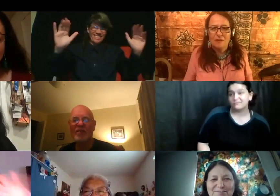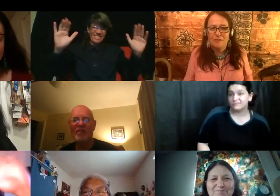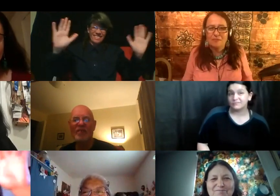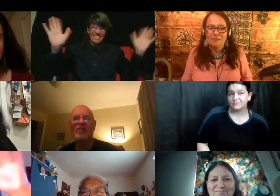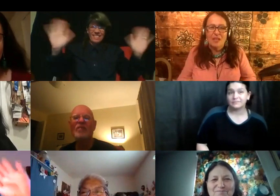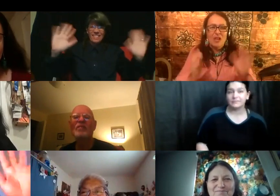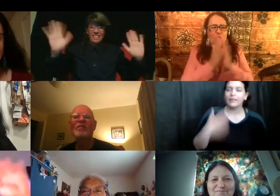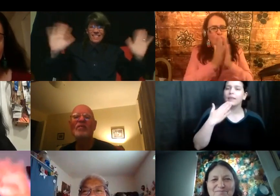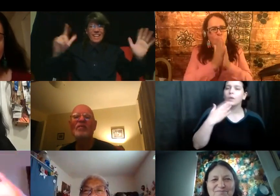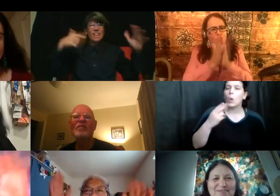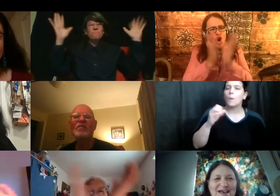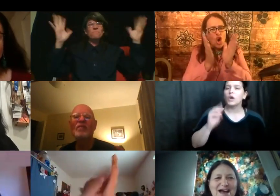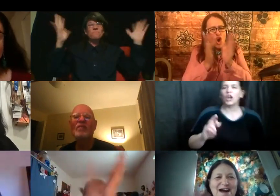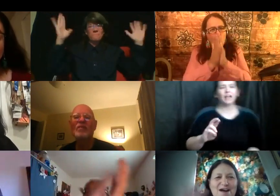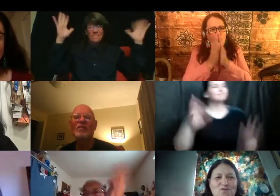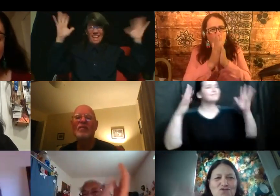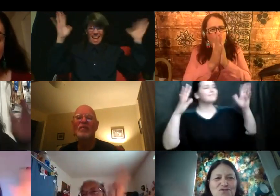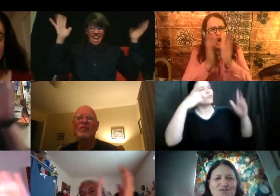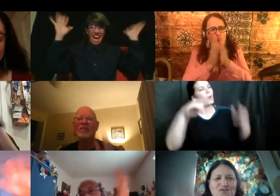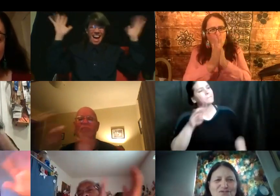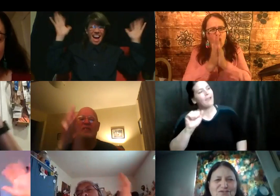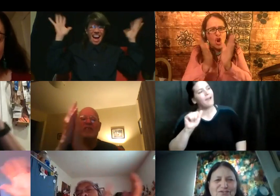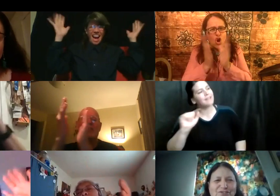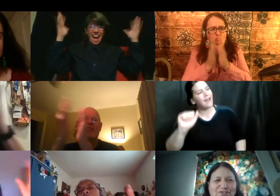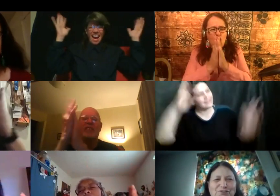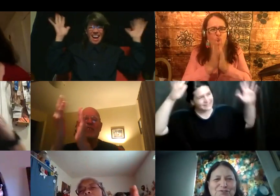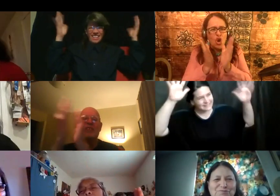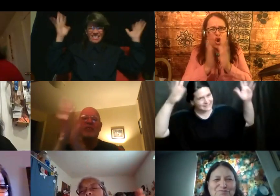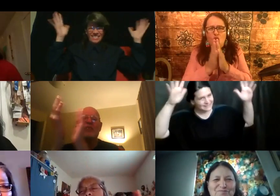it up for Beata. Woo! Yeah. Woo!